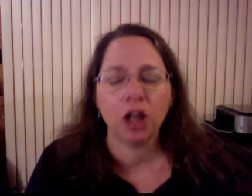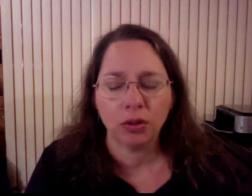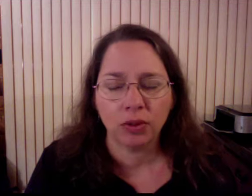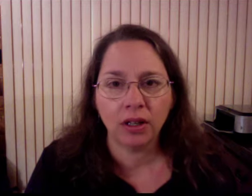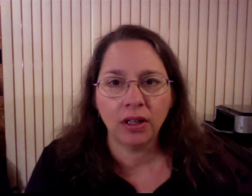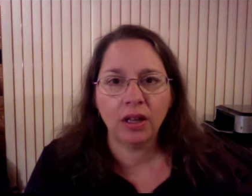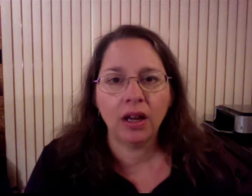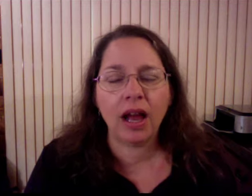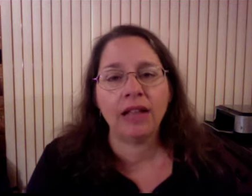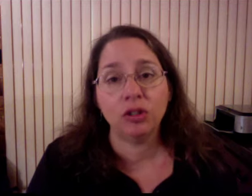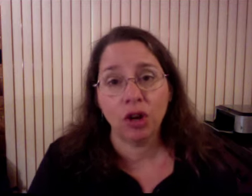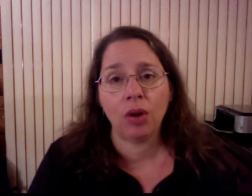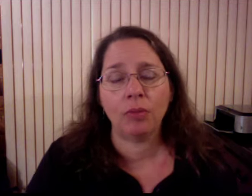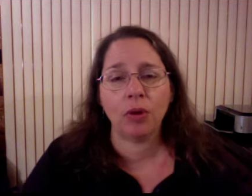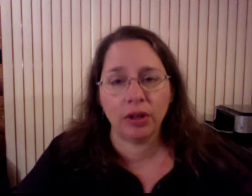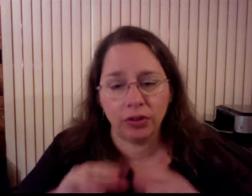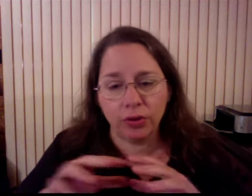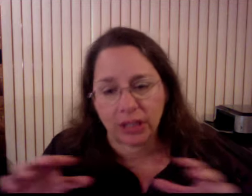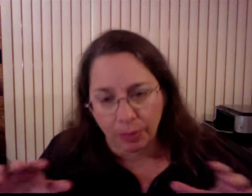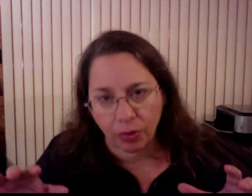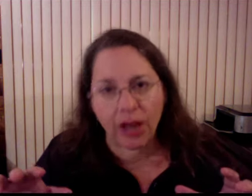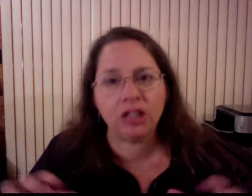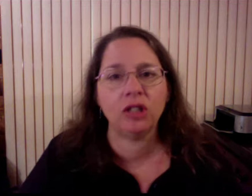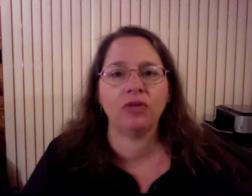alone. As you know, I'm going through a separation from my